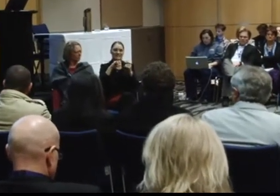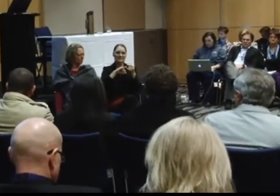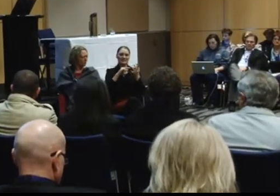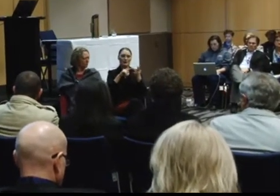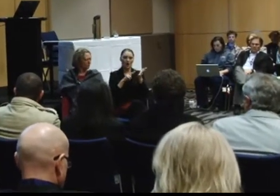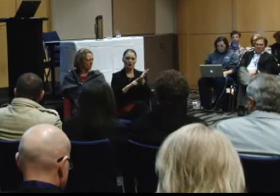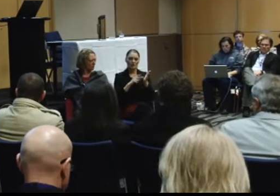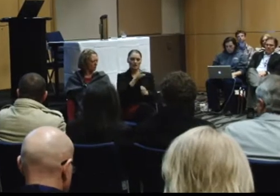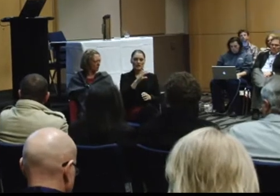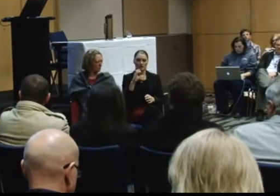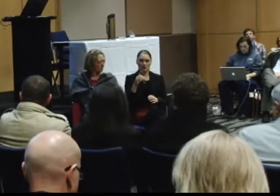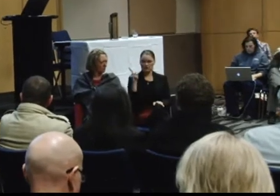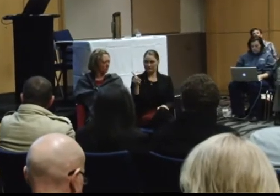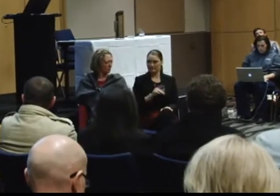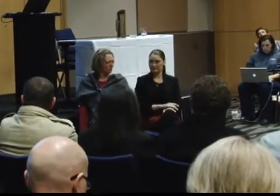Kia ora.